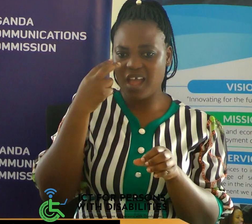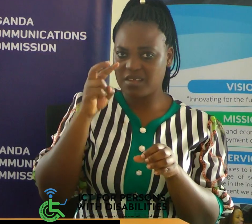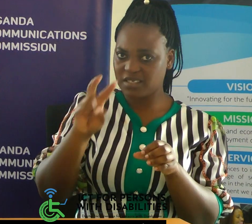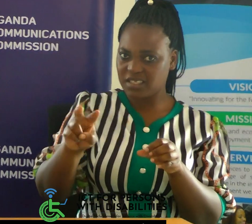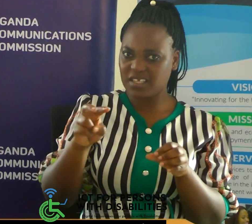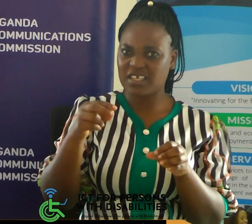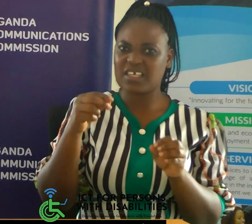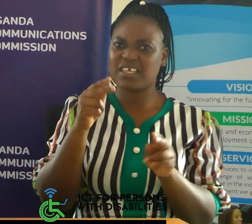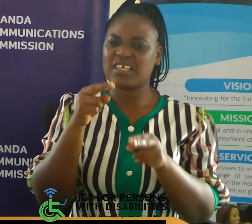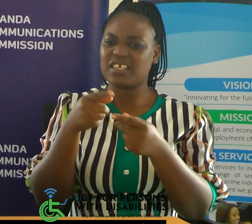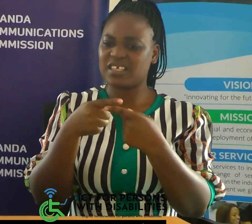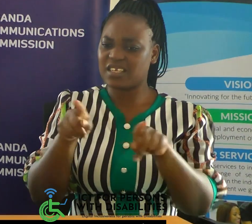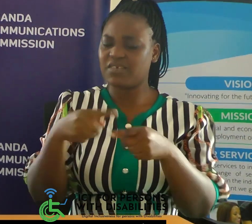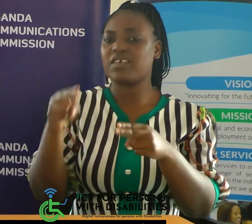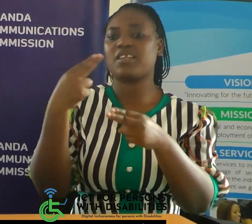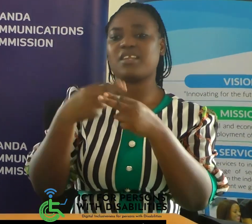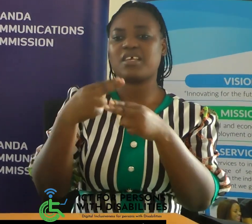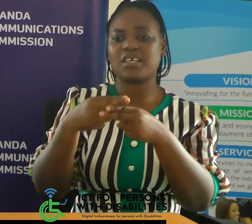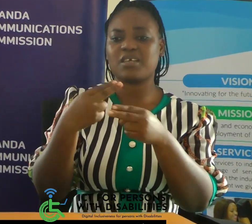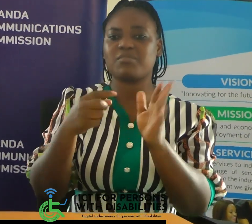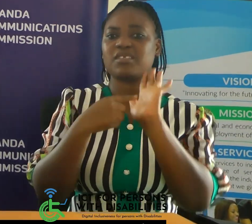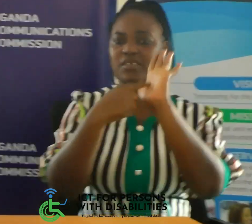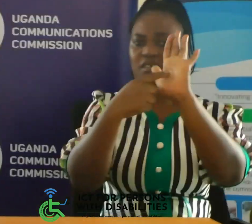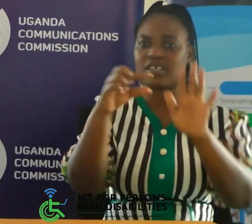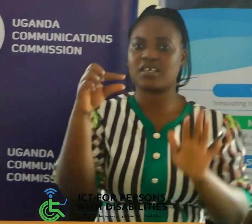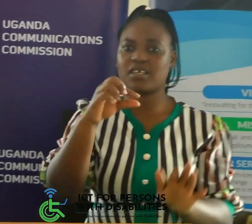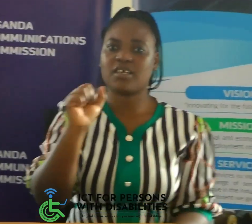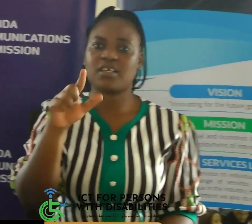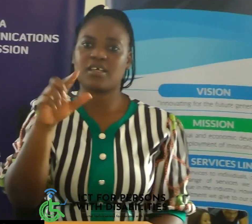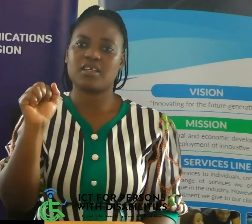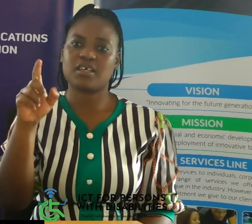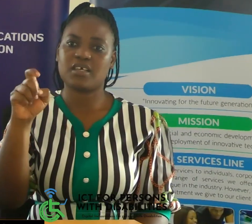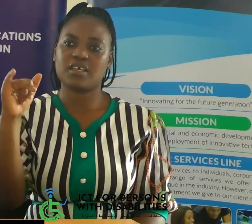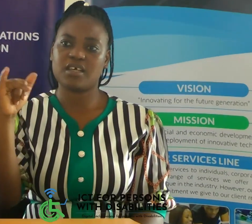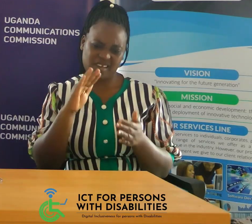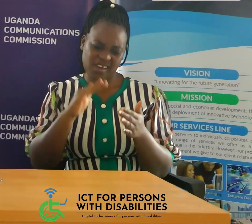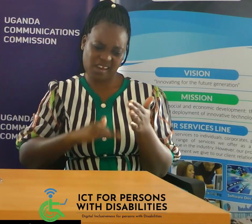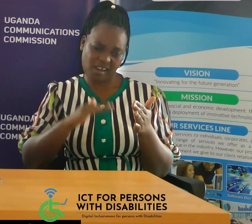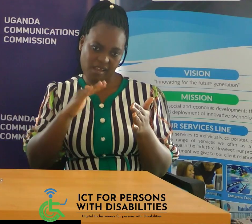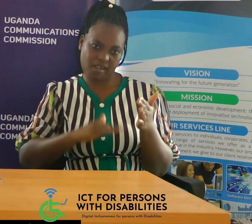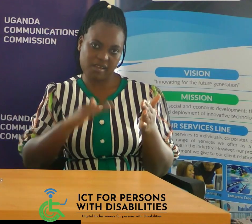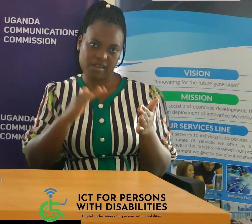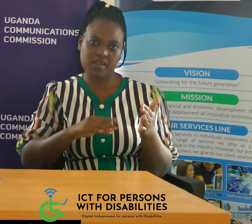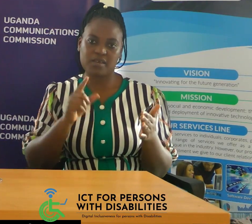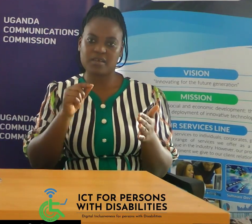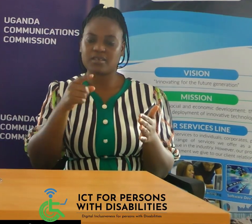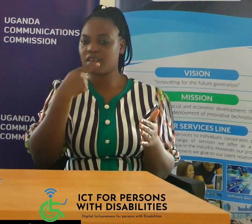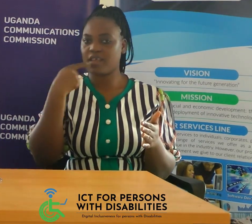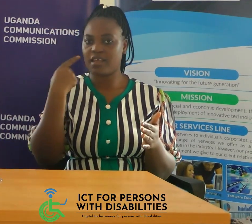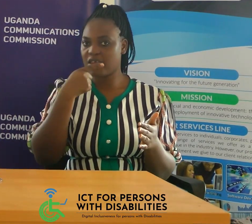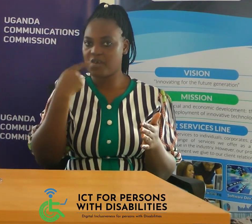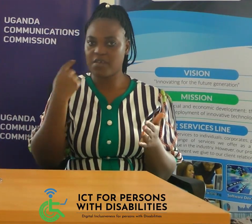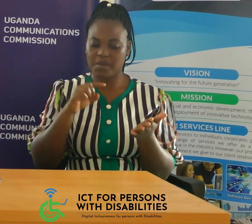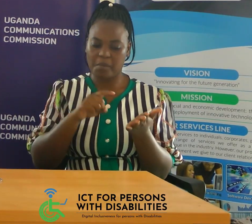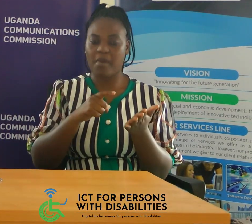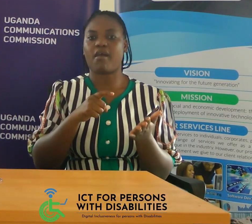who you are and which district union you're representing. Thank you. I'm Wise of Grace,